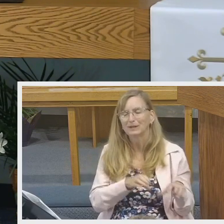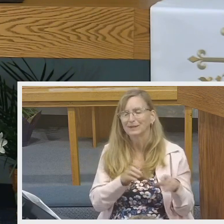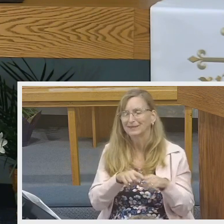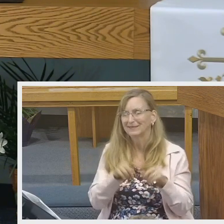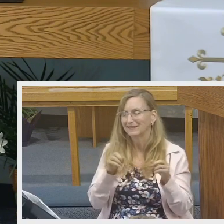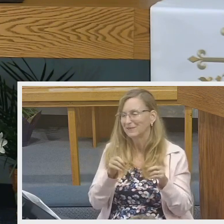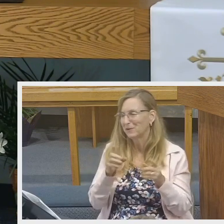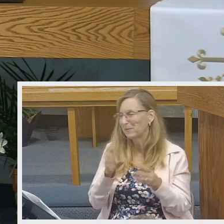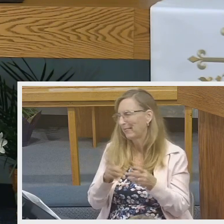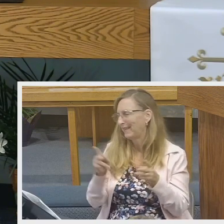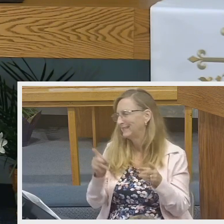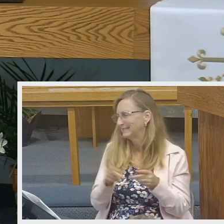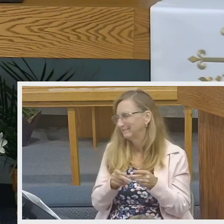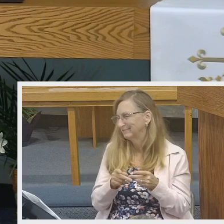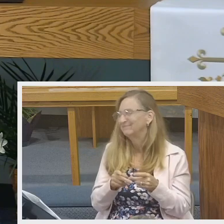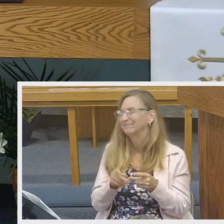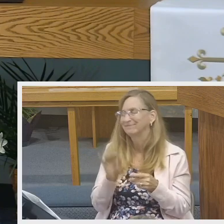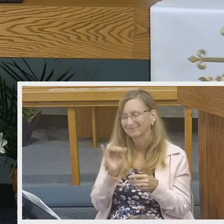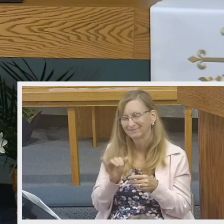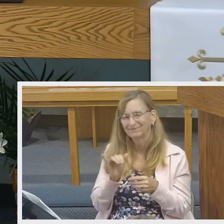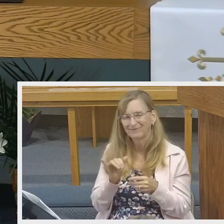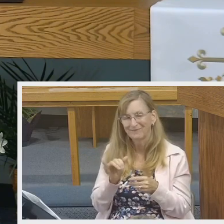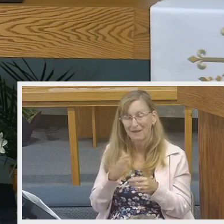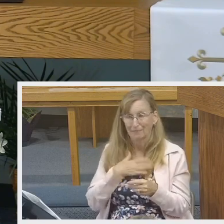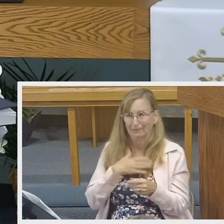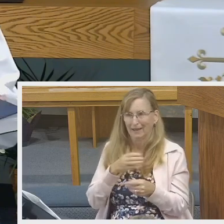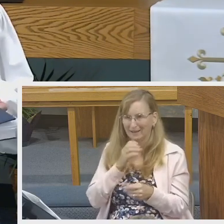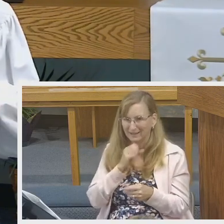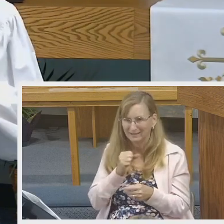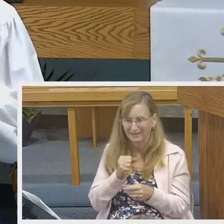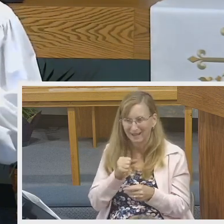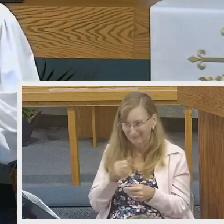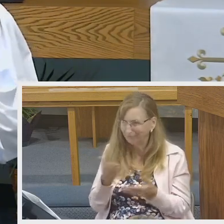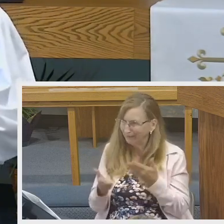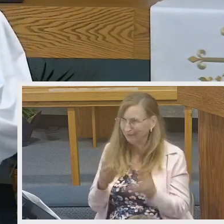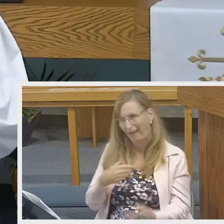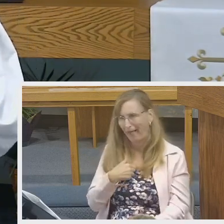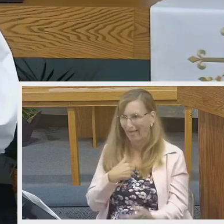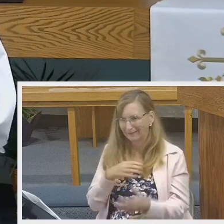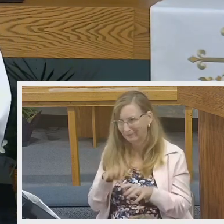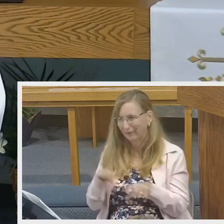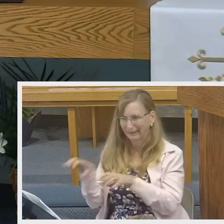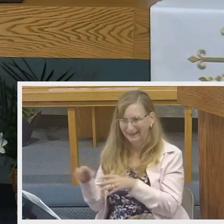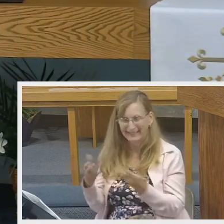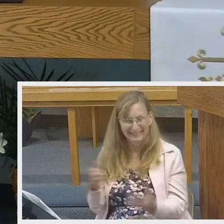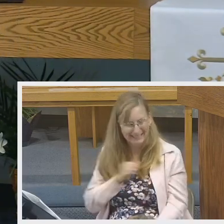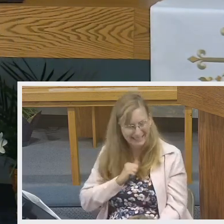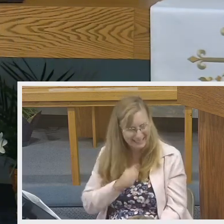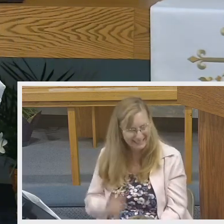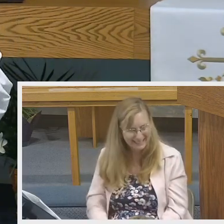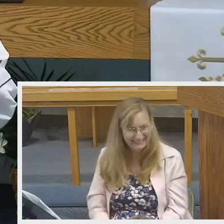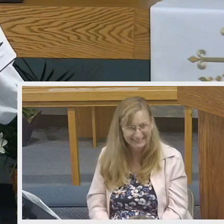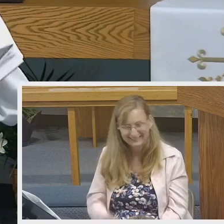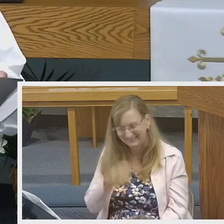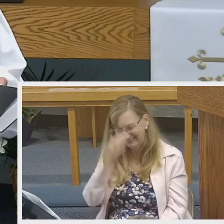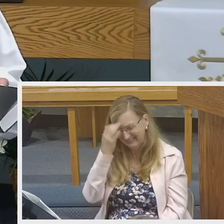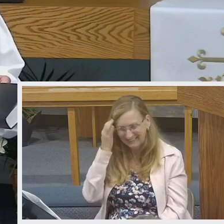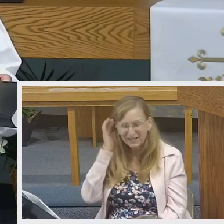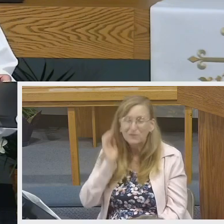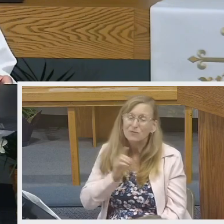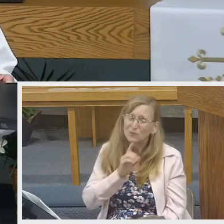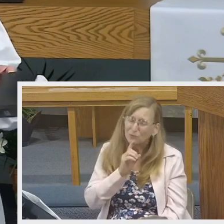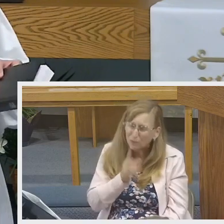place. And at least at my age, most likely it was me that moved it. But the truth